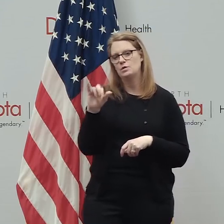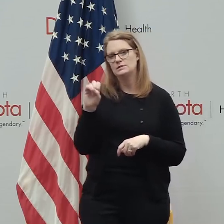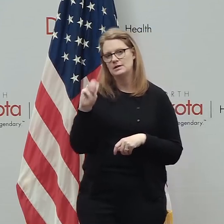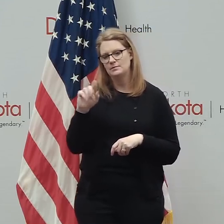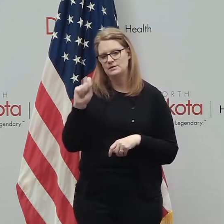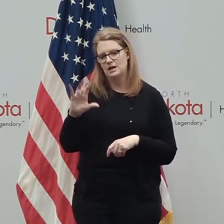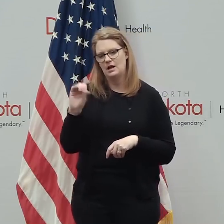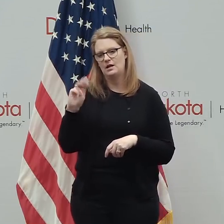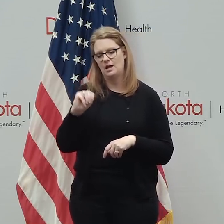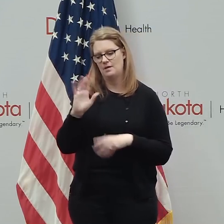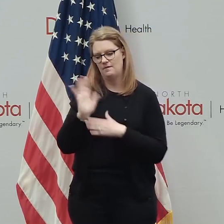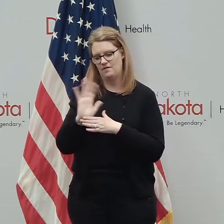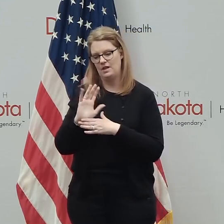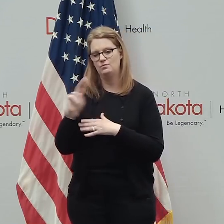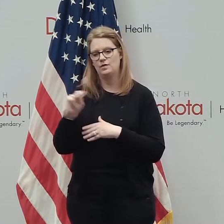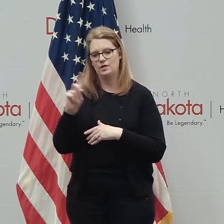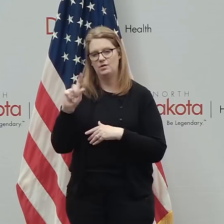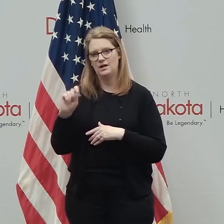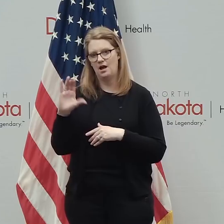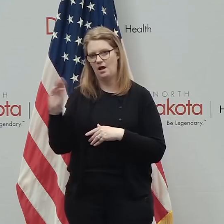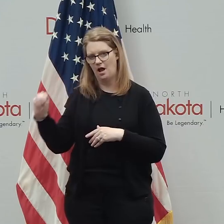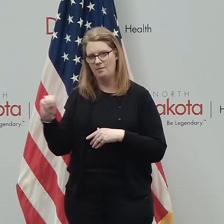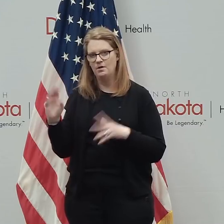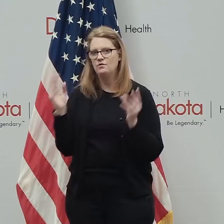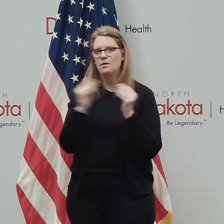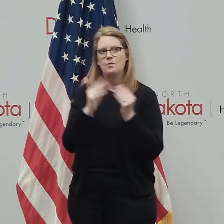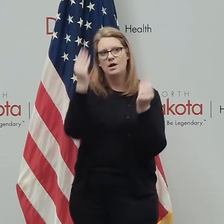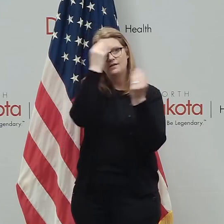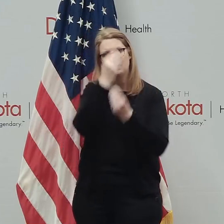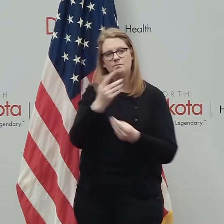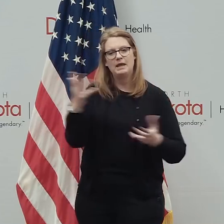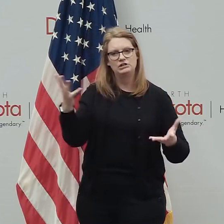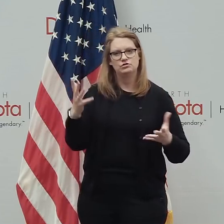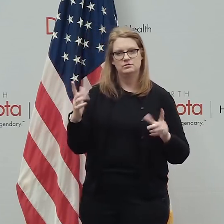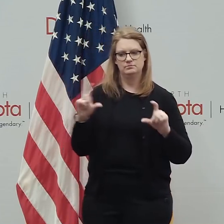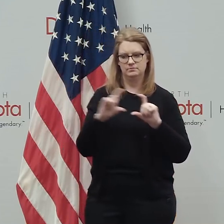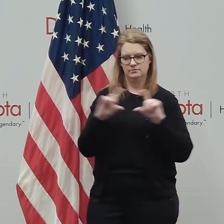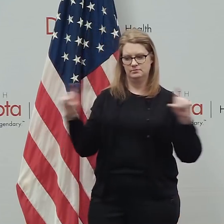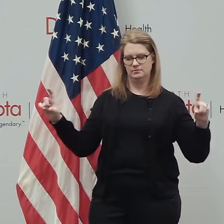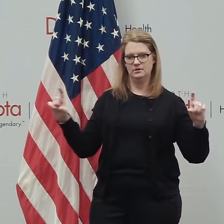ndtourism.com, filmnorthdakota.com for more information. So under the